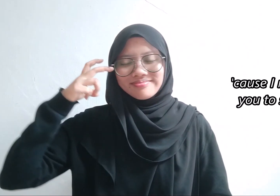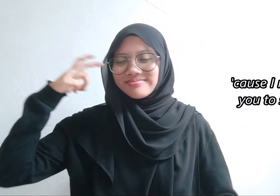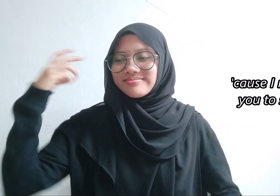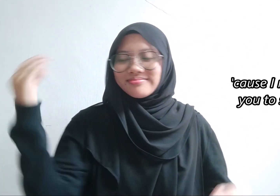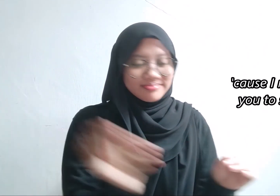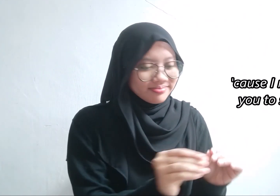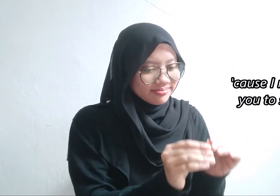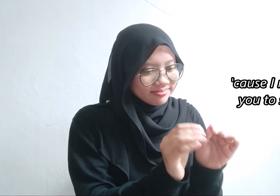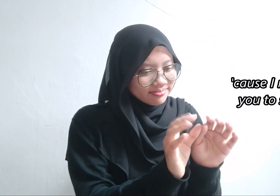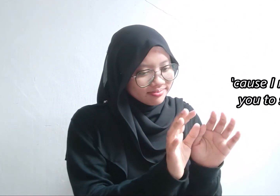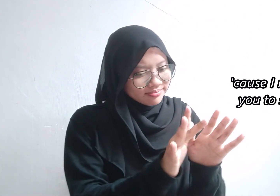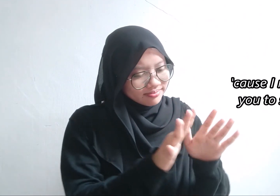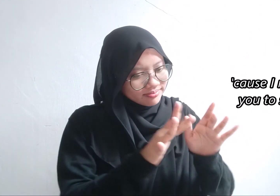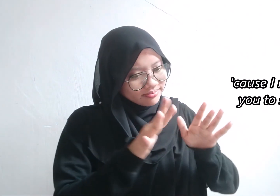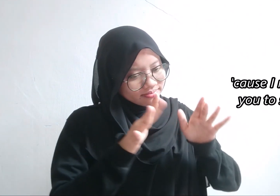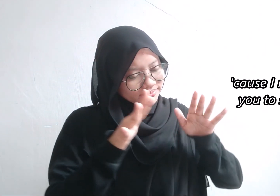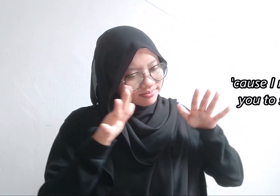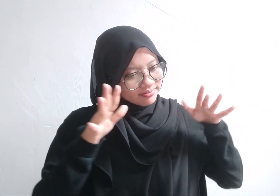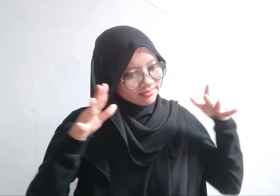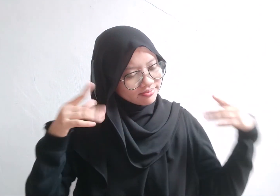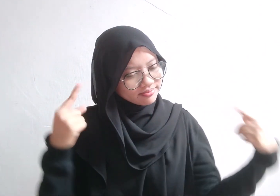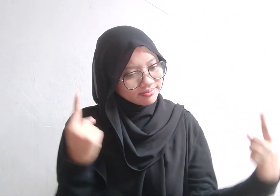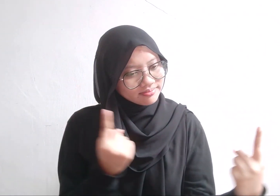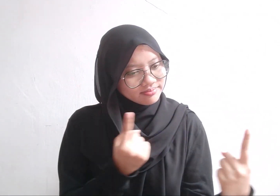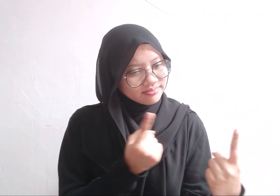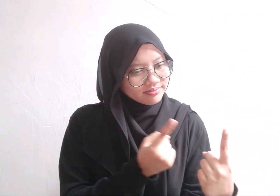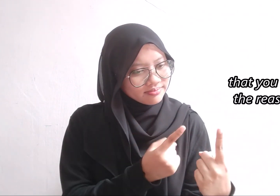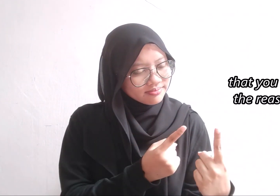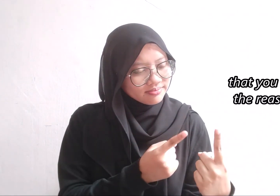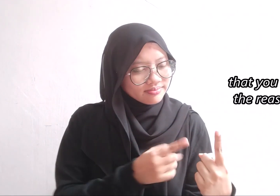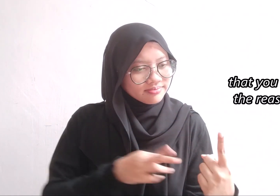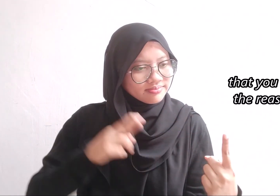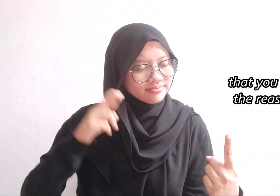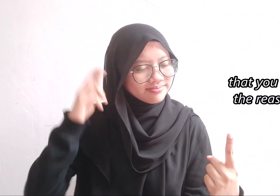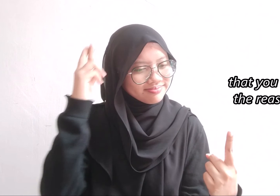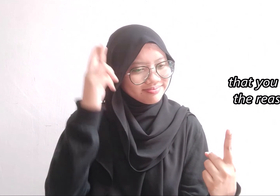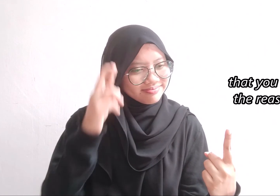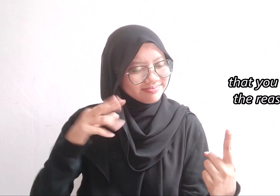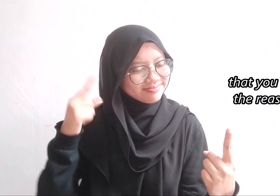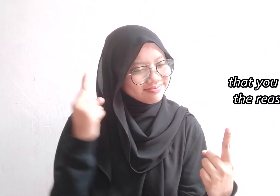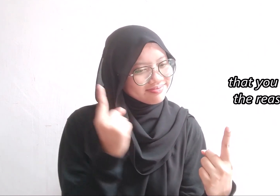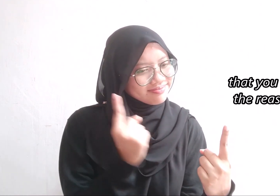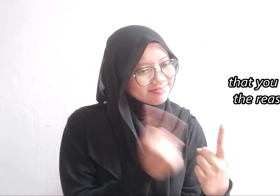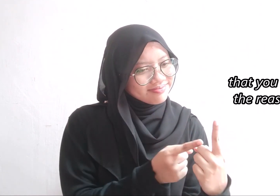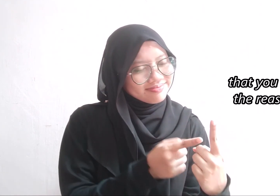see That you are the reason